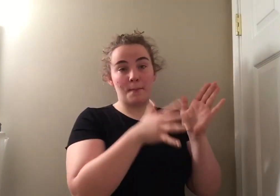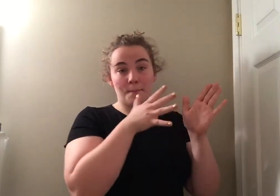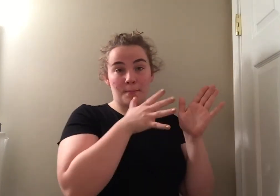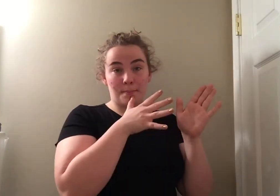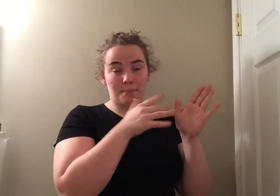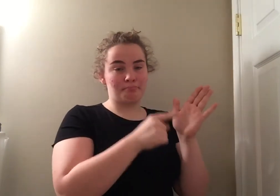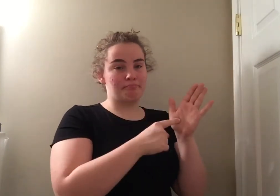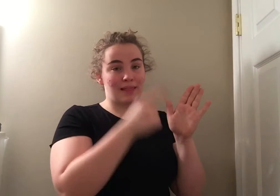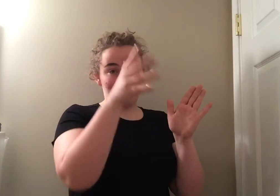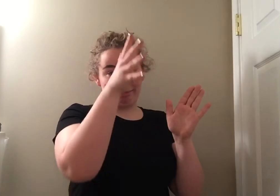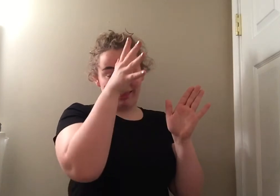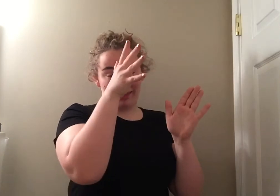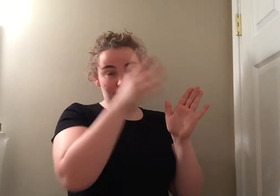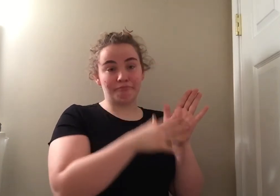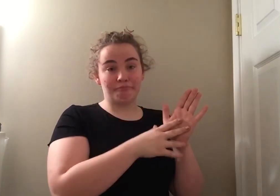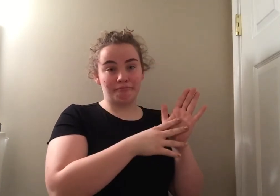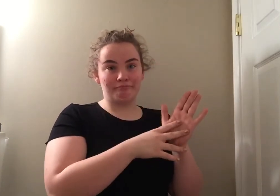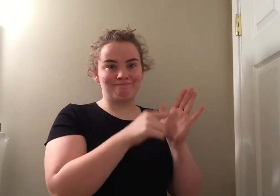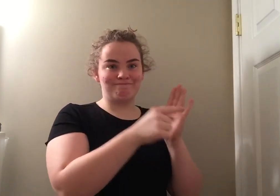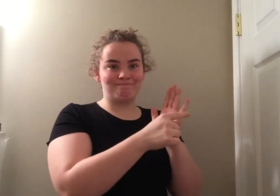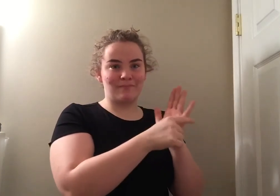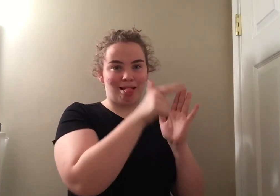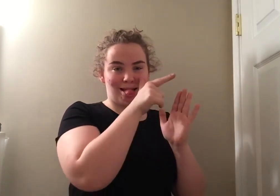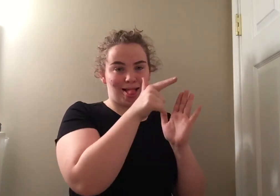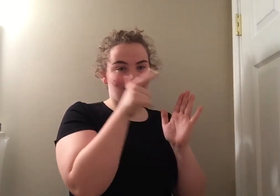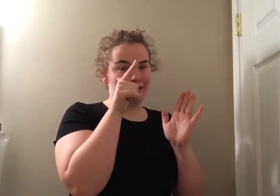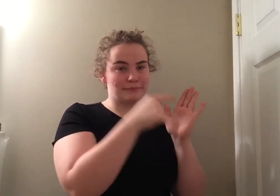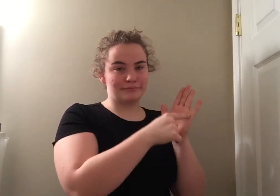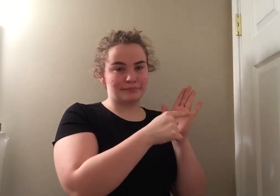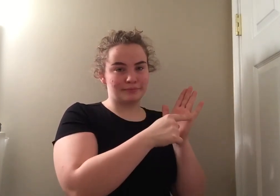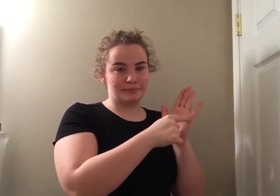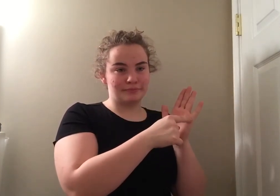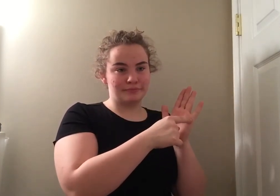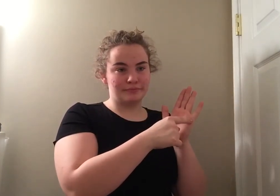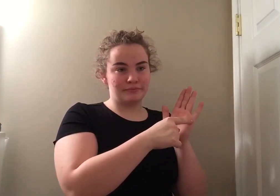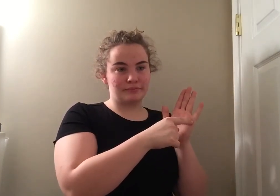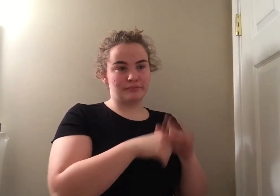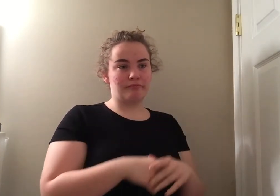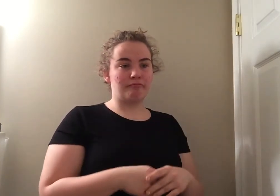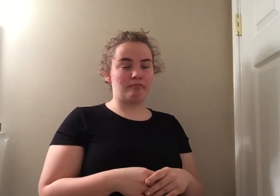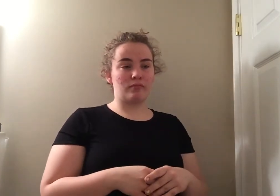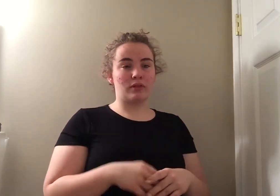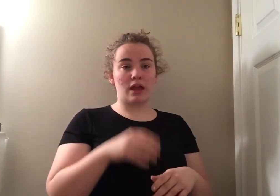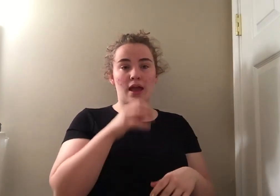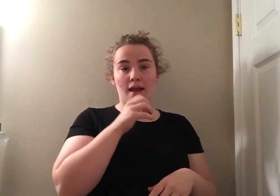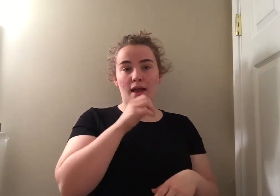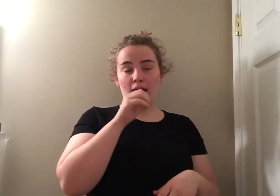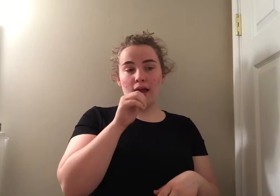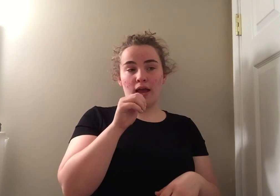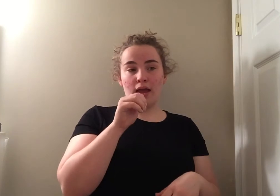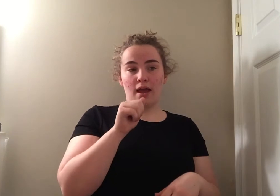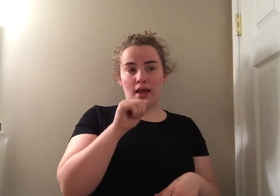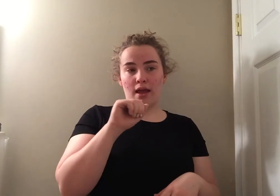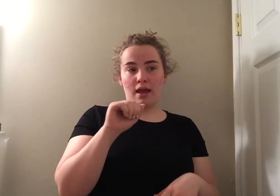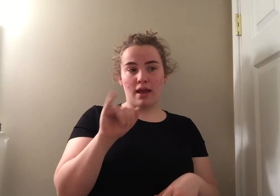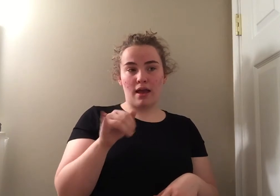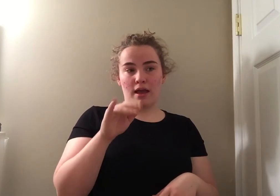here's Lily. 3, 8, 1, 5, 9, 6. A, J, K, Z, B, S, C,